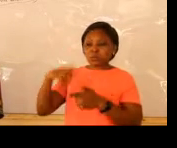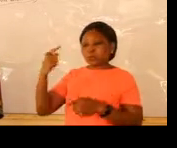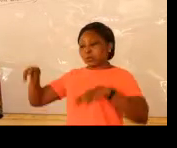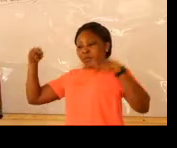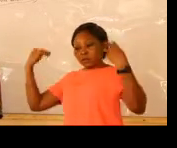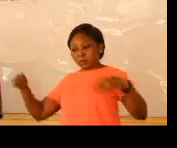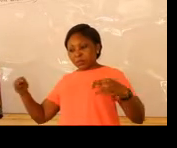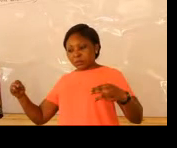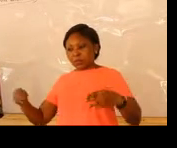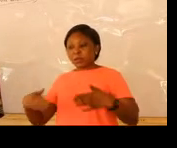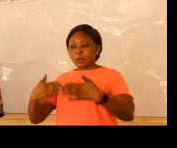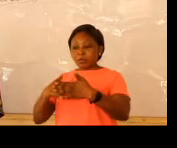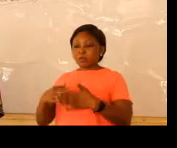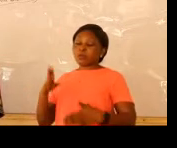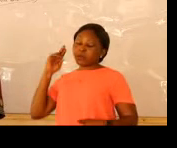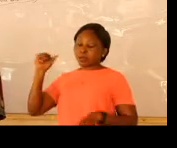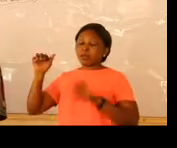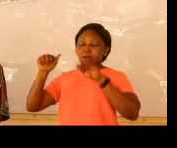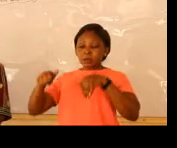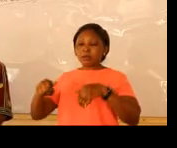before he could come back,